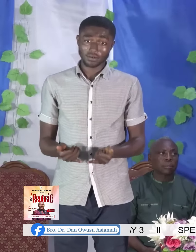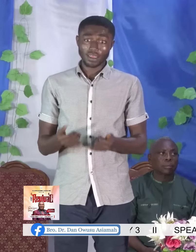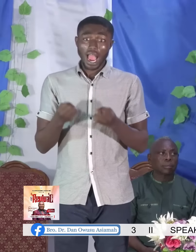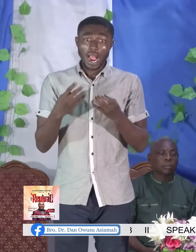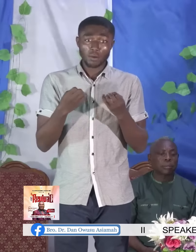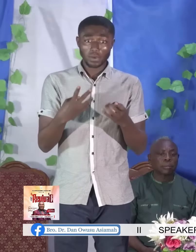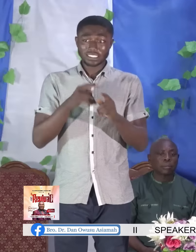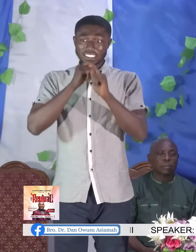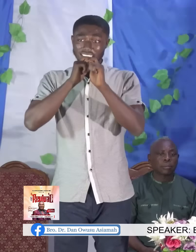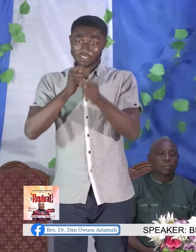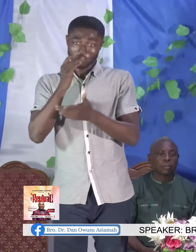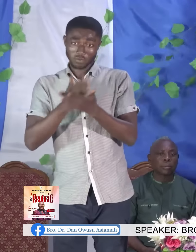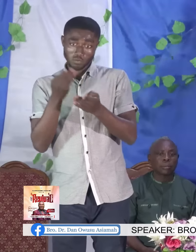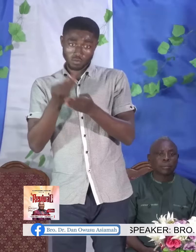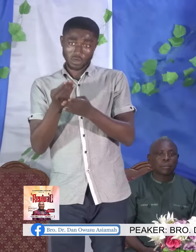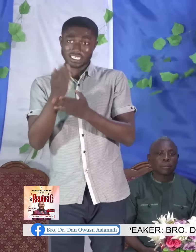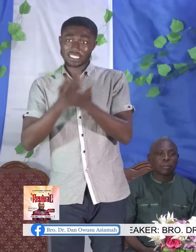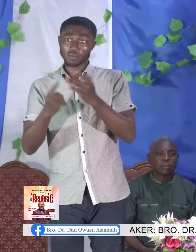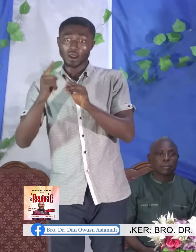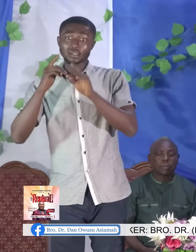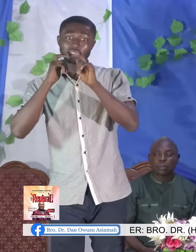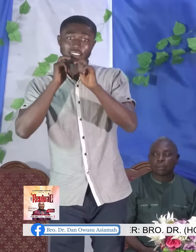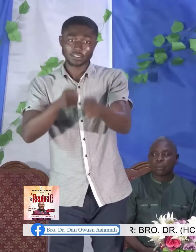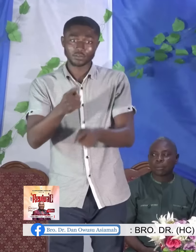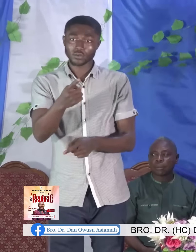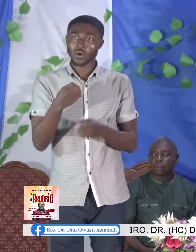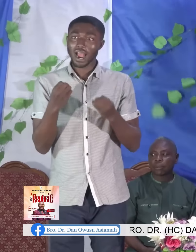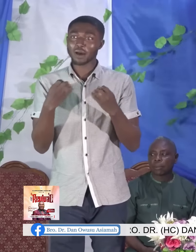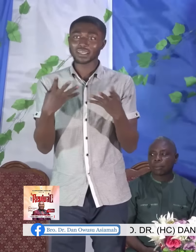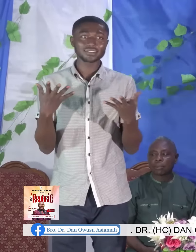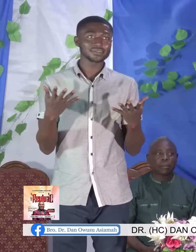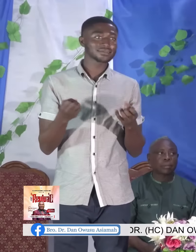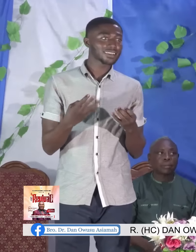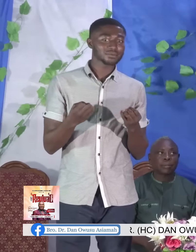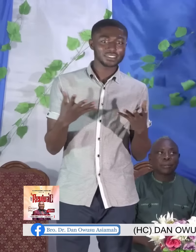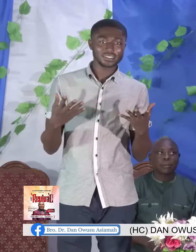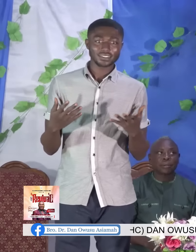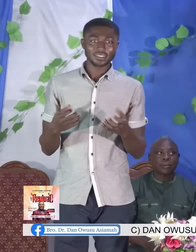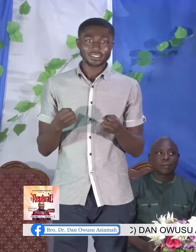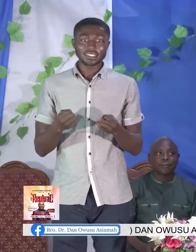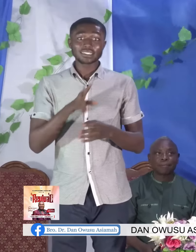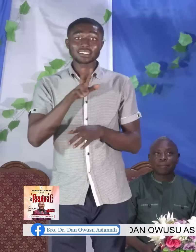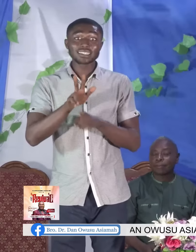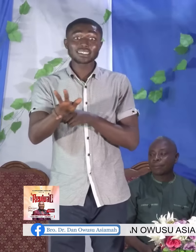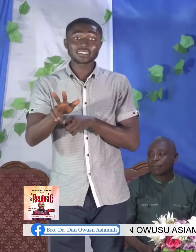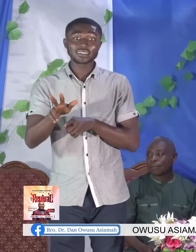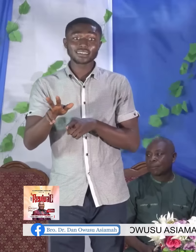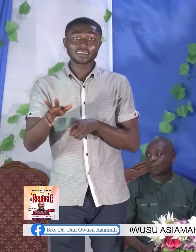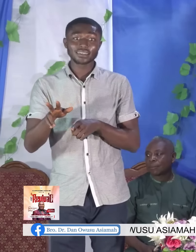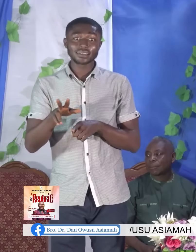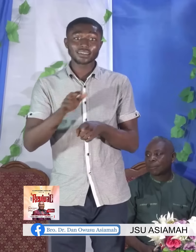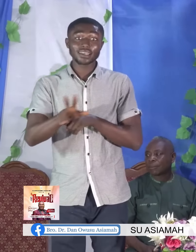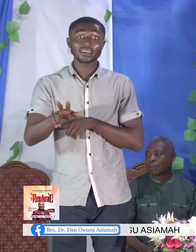o mun ka na ntam ne enko obi a chewo sika da obi a chewo sika da dia bra koso